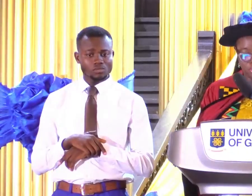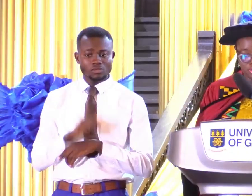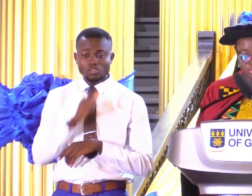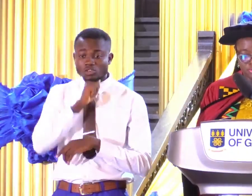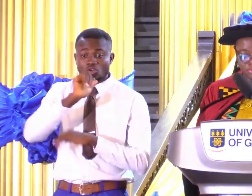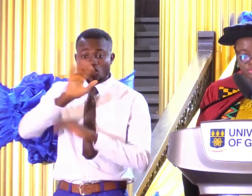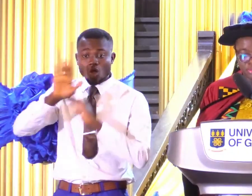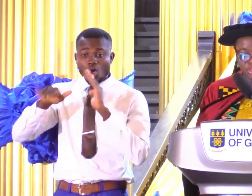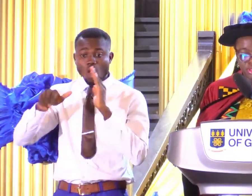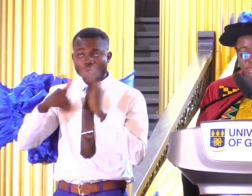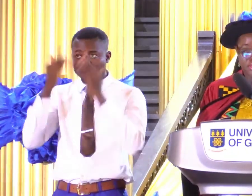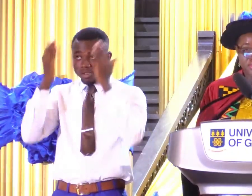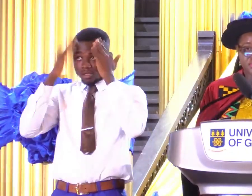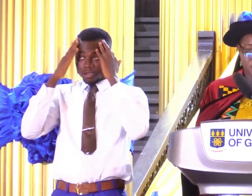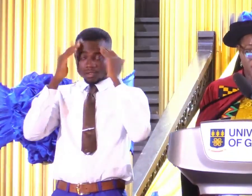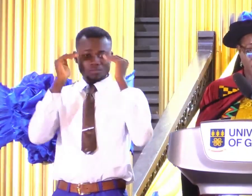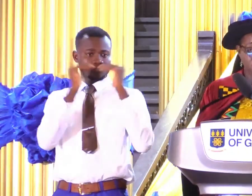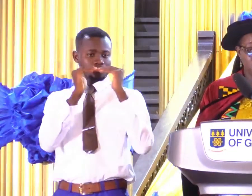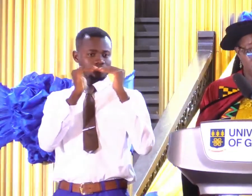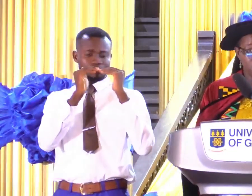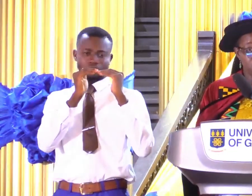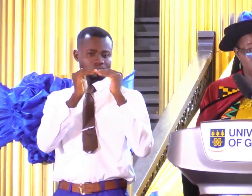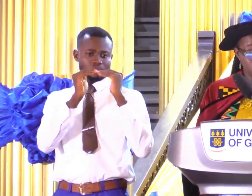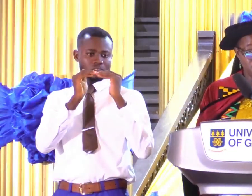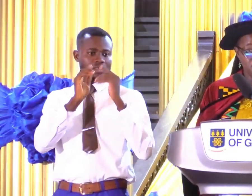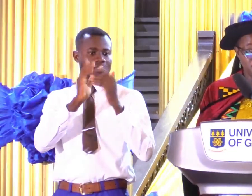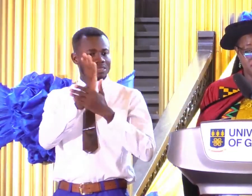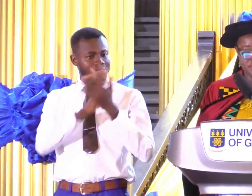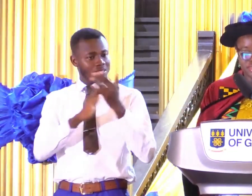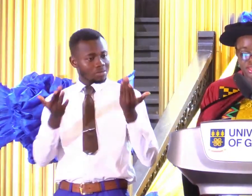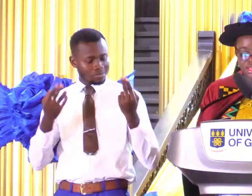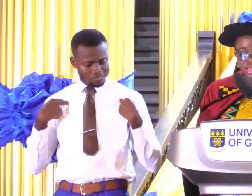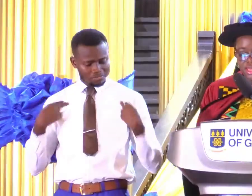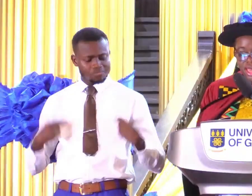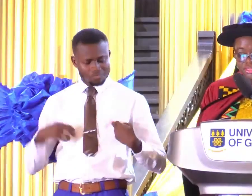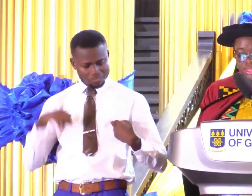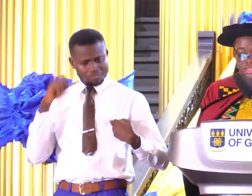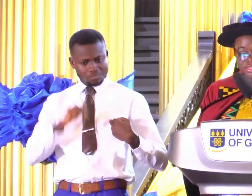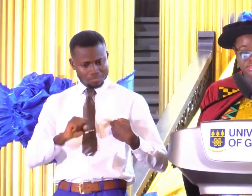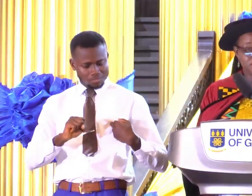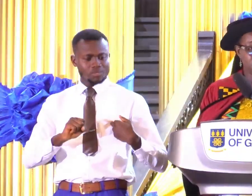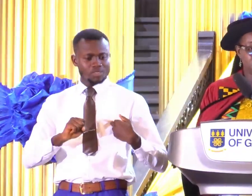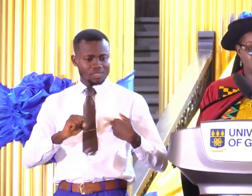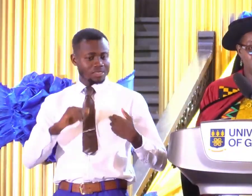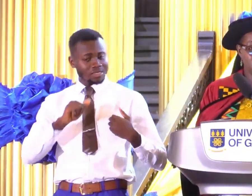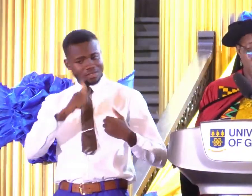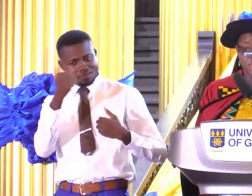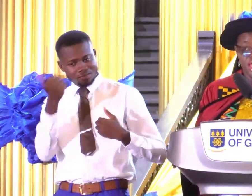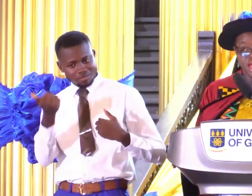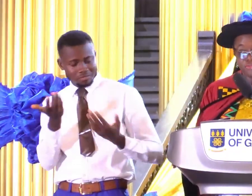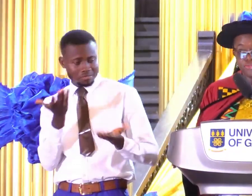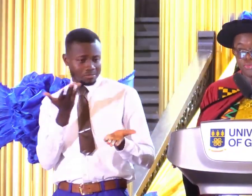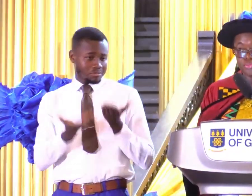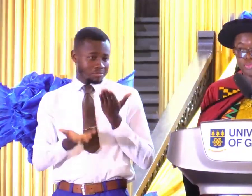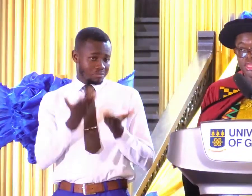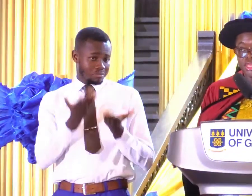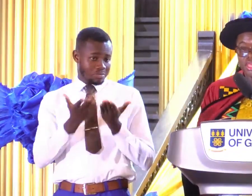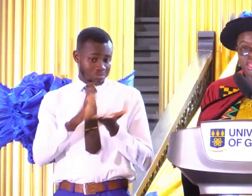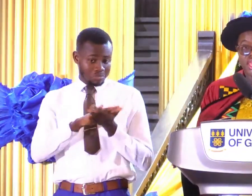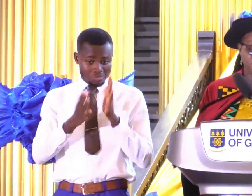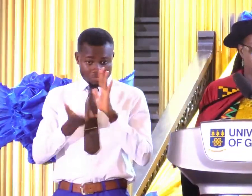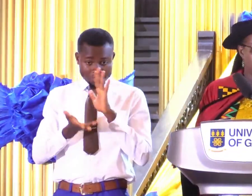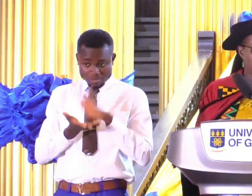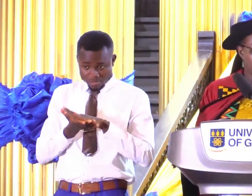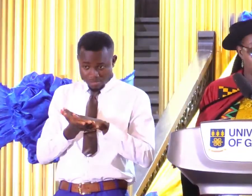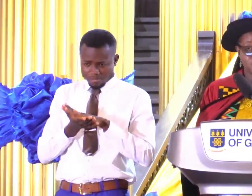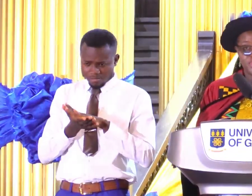equal. Some have healing properties, others may be harmful.